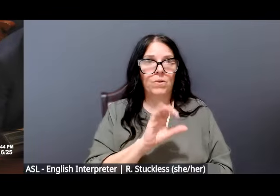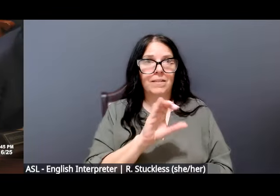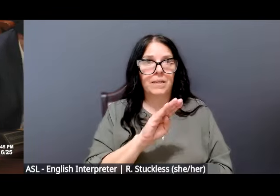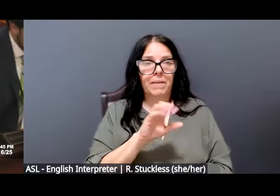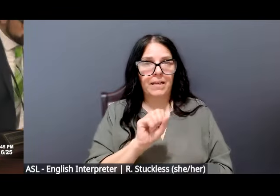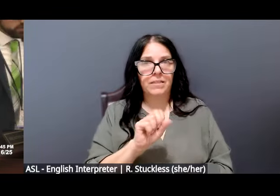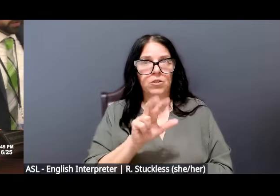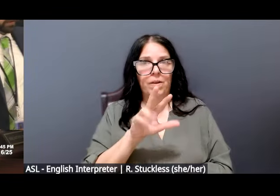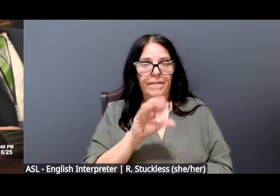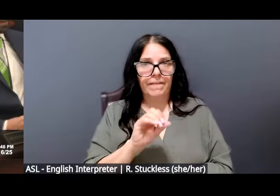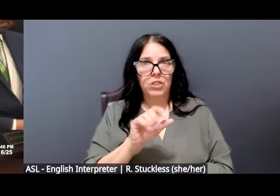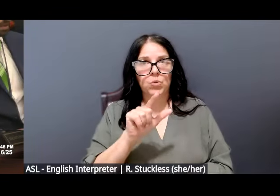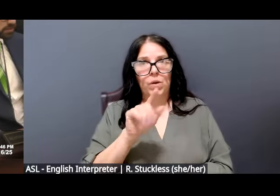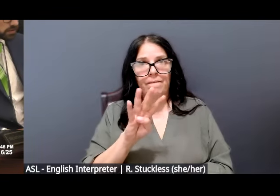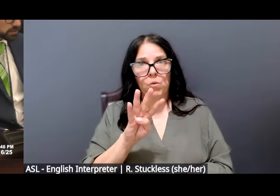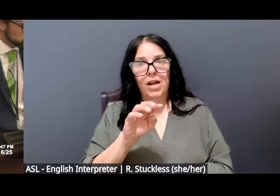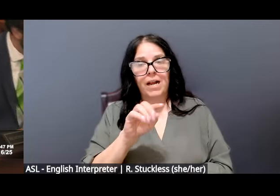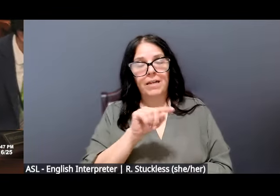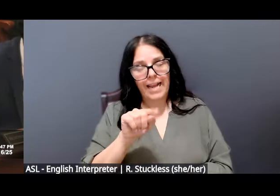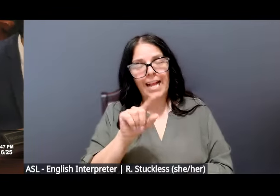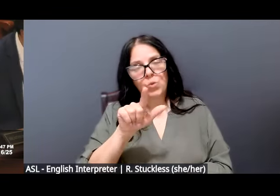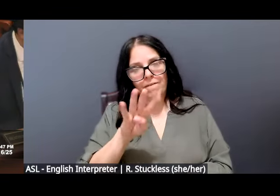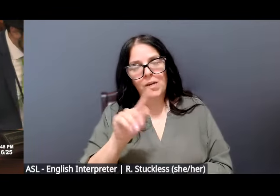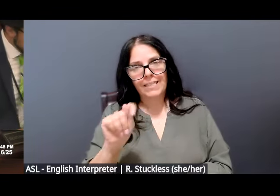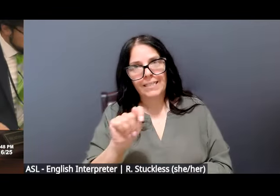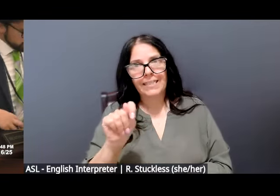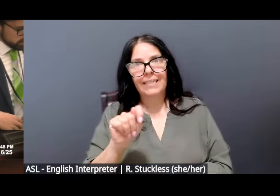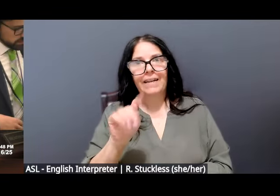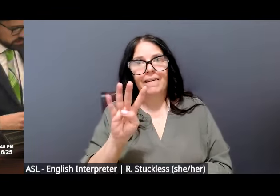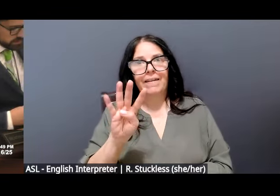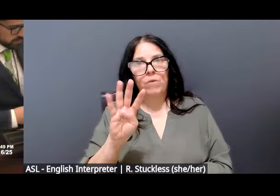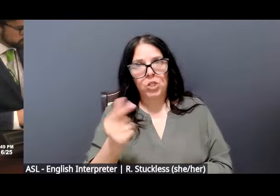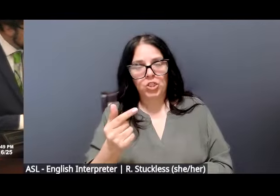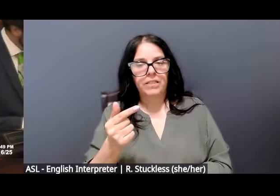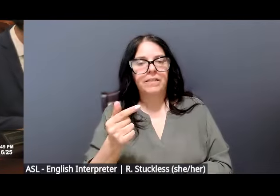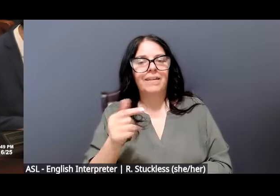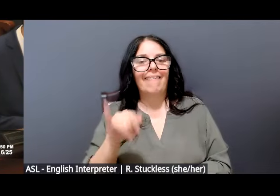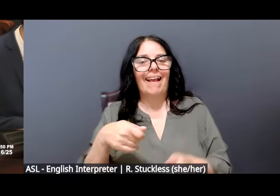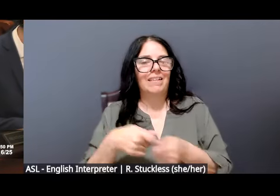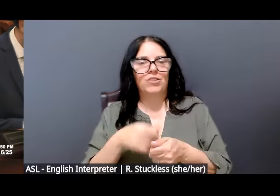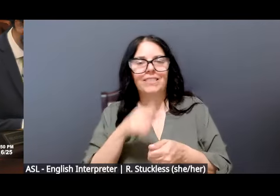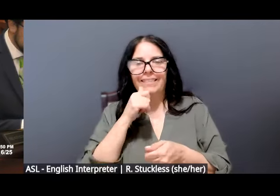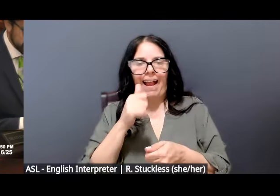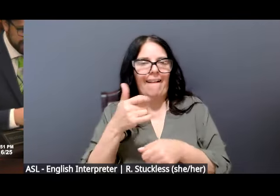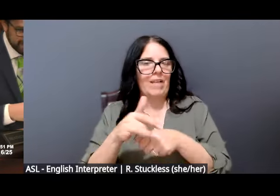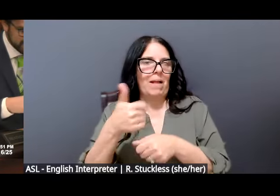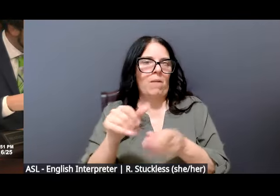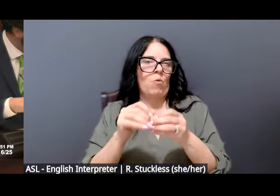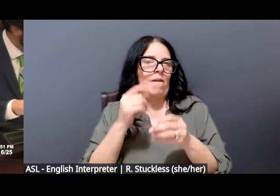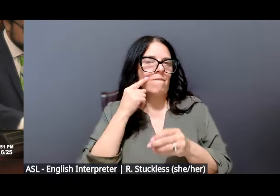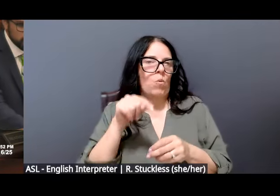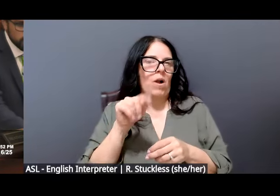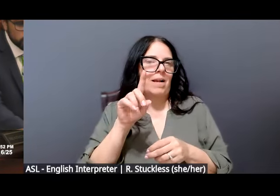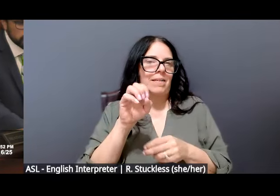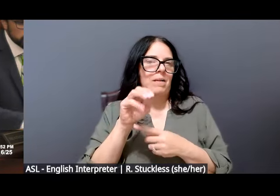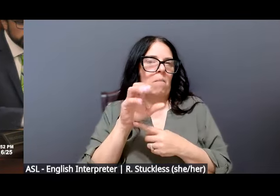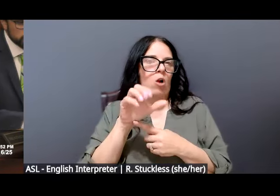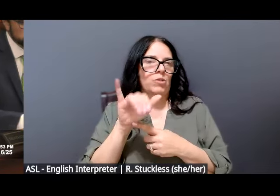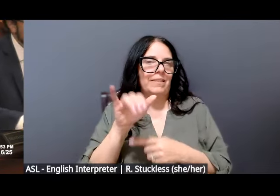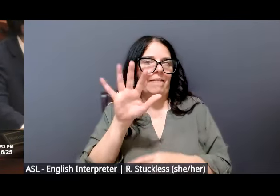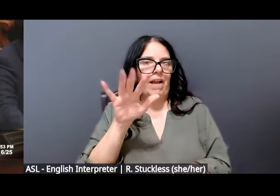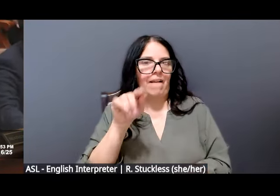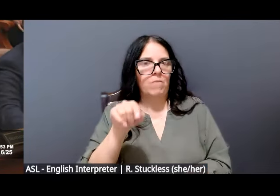350-24T-4G Ethernet switch becoming commercially unavailable for the Democracy Suite 5.20 voting system in the state